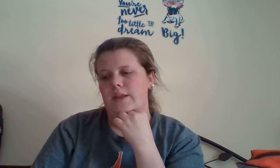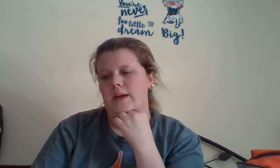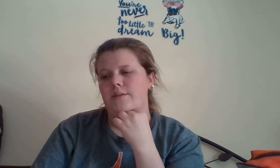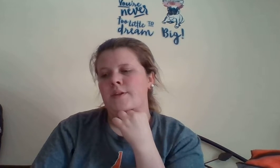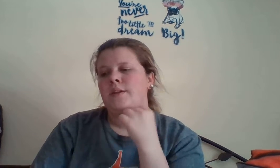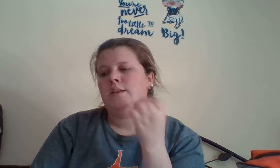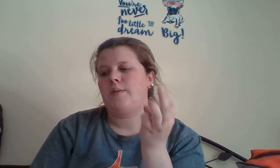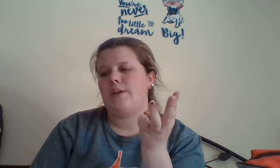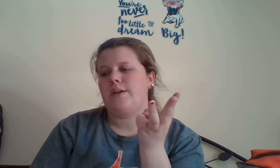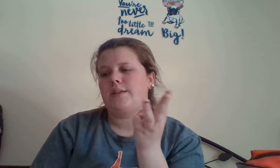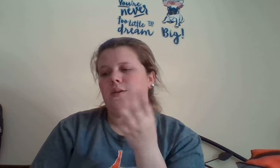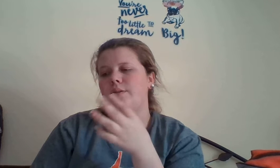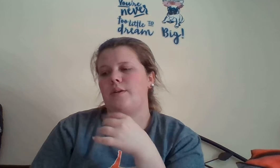like that. 3 is